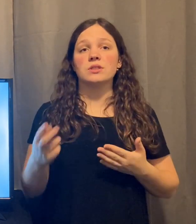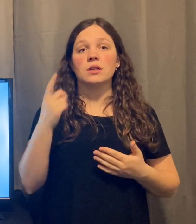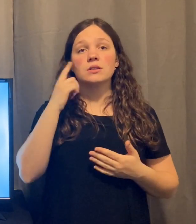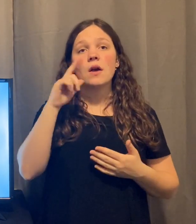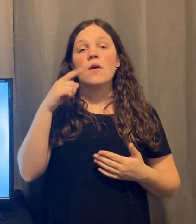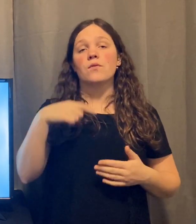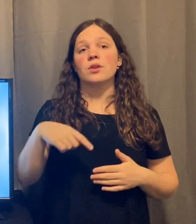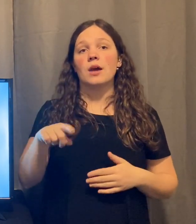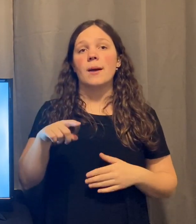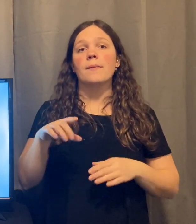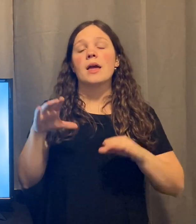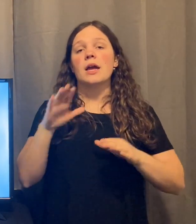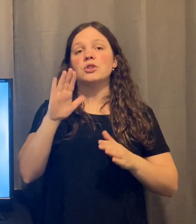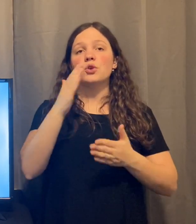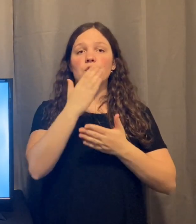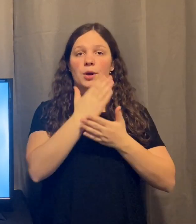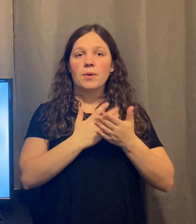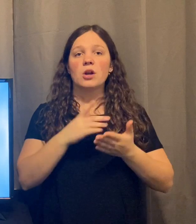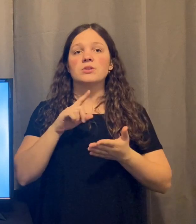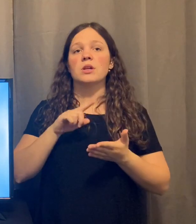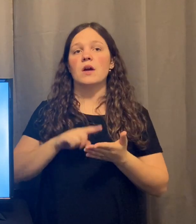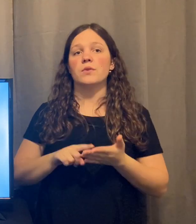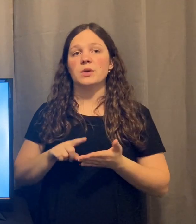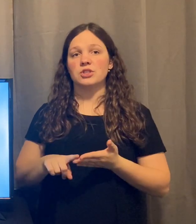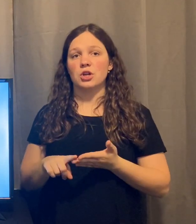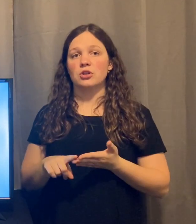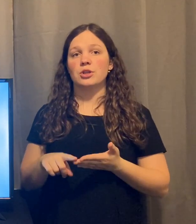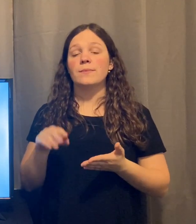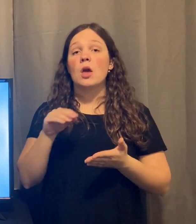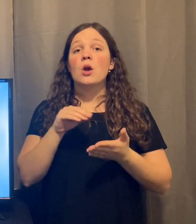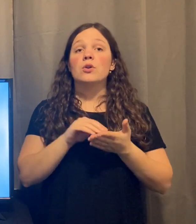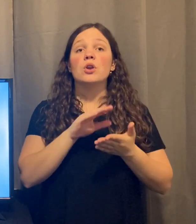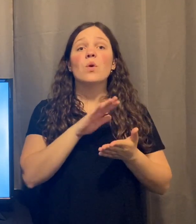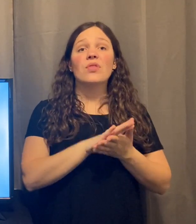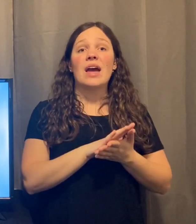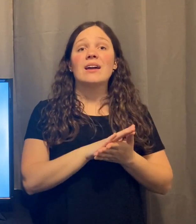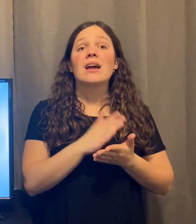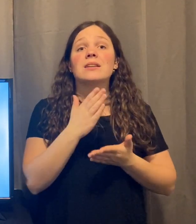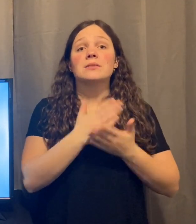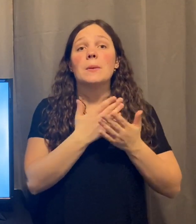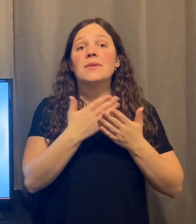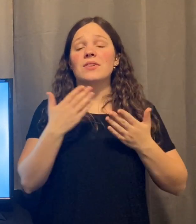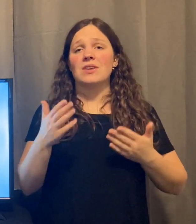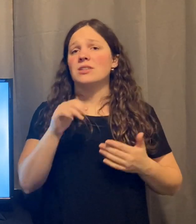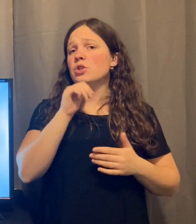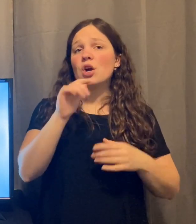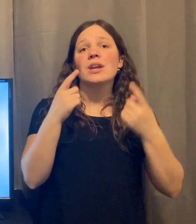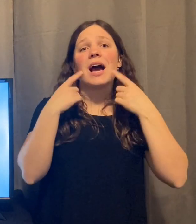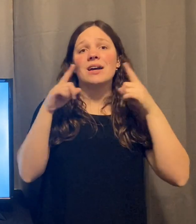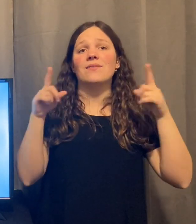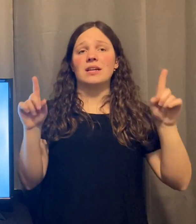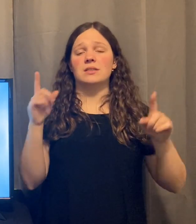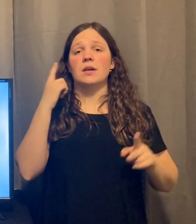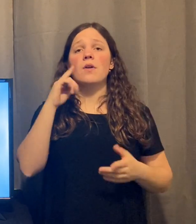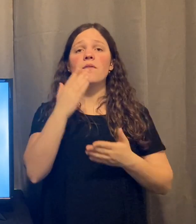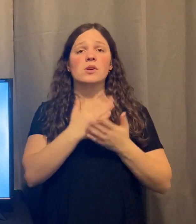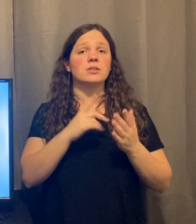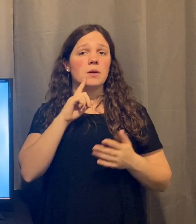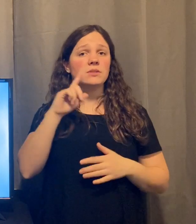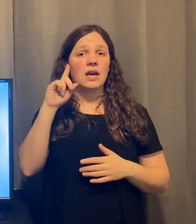resources for them and do your part of the research. Note that some of the things are not effective for some deaf